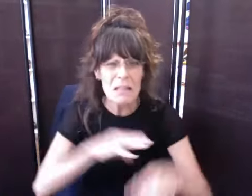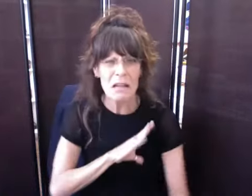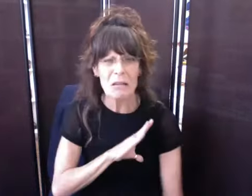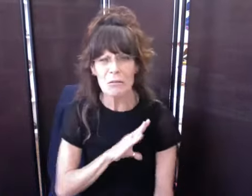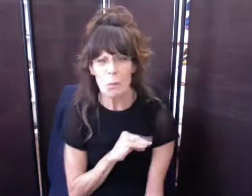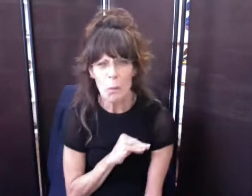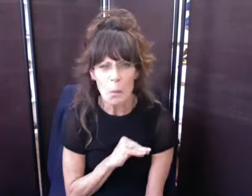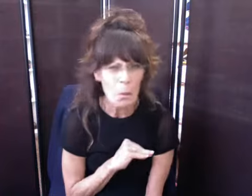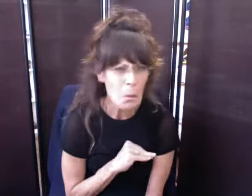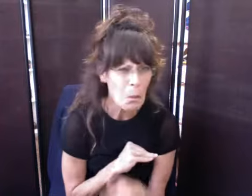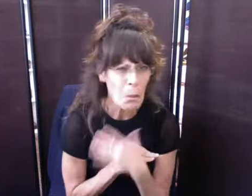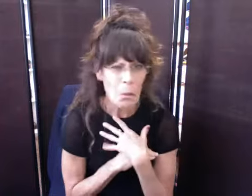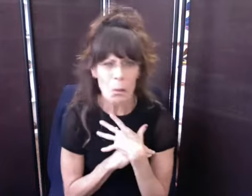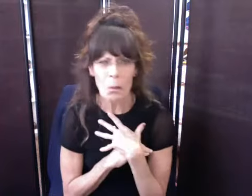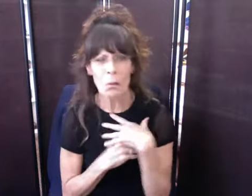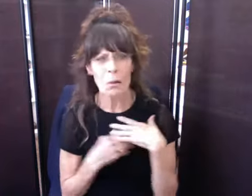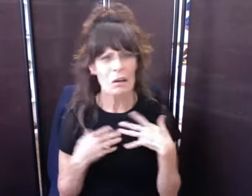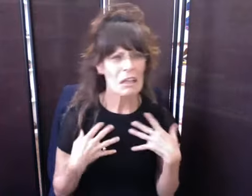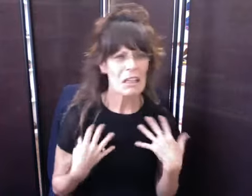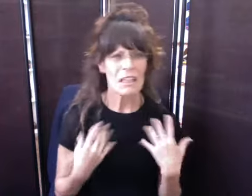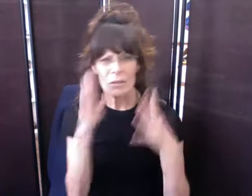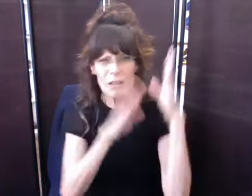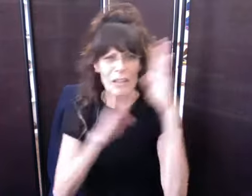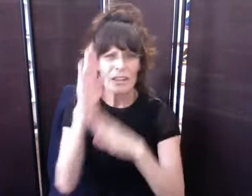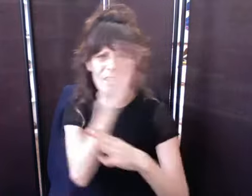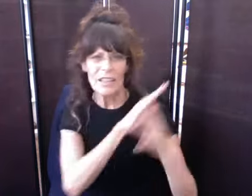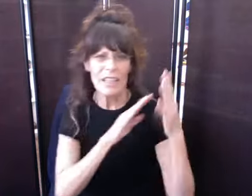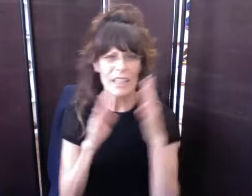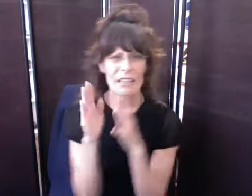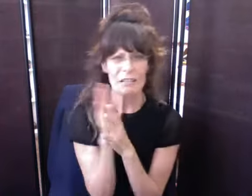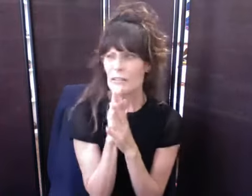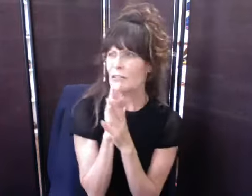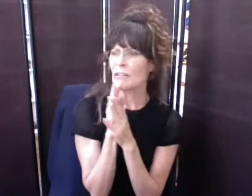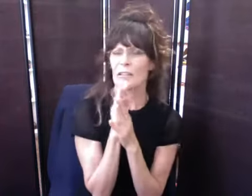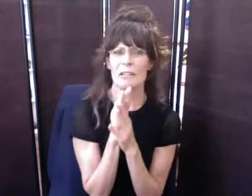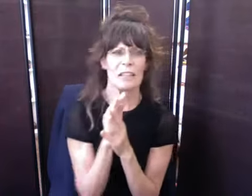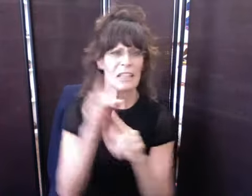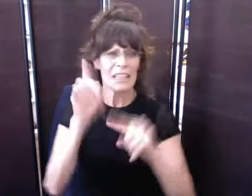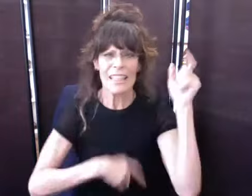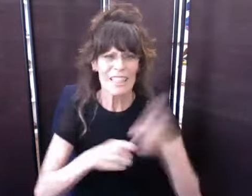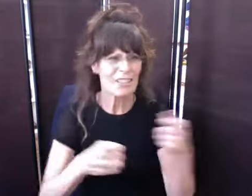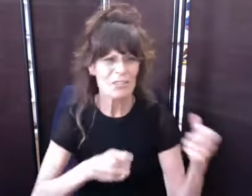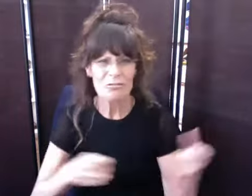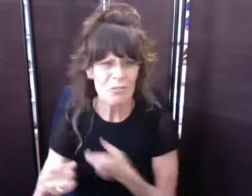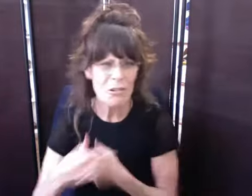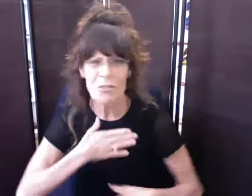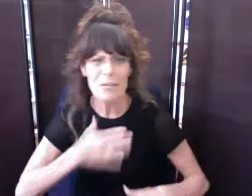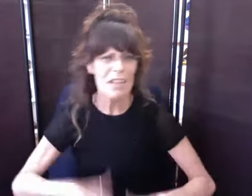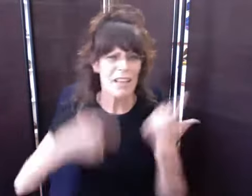bigger. The worries, the things that seemingly were out of my control to manage my life got larger and larger